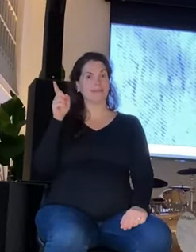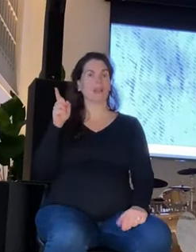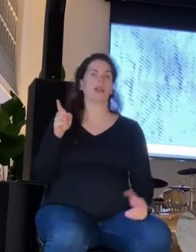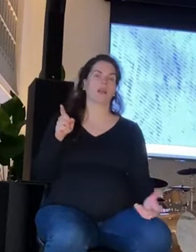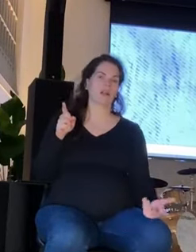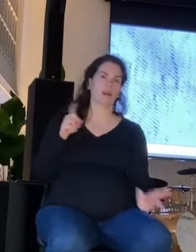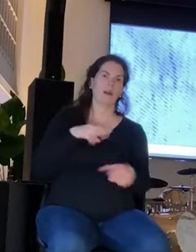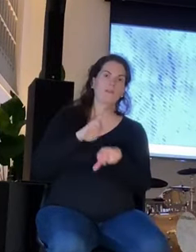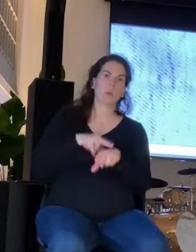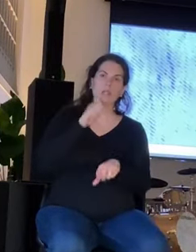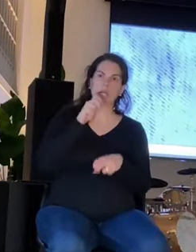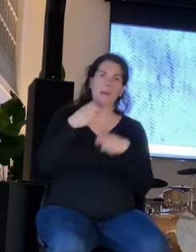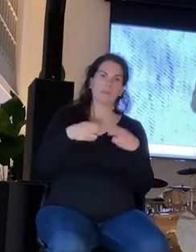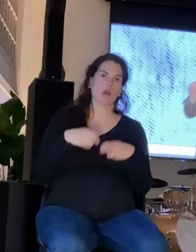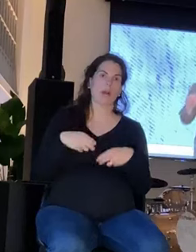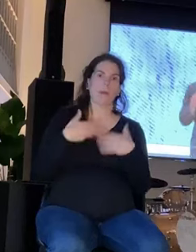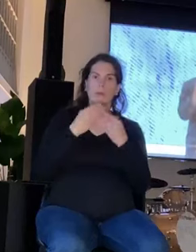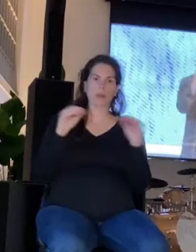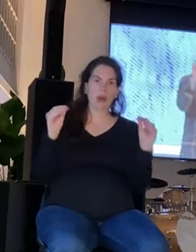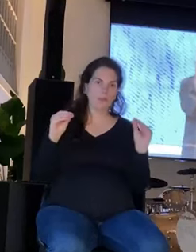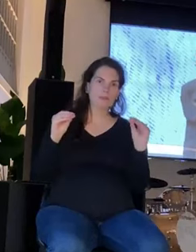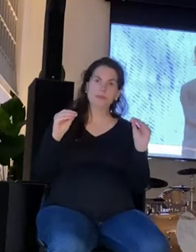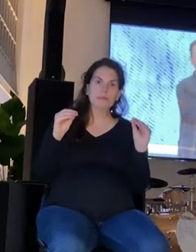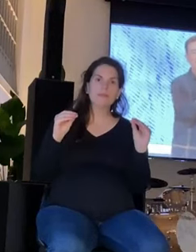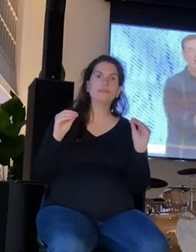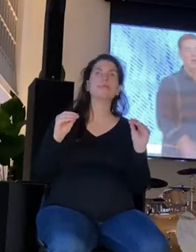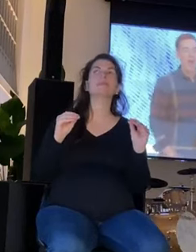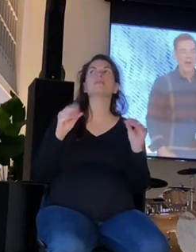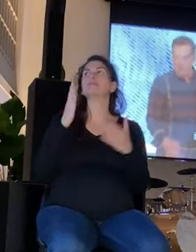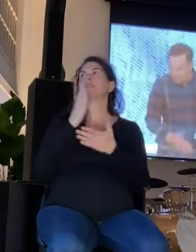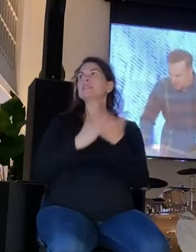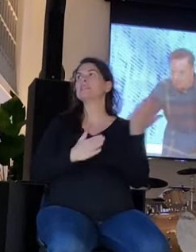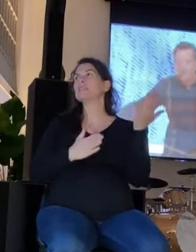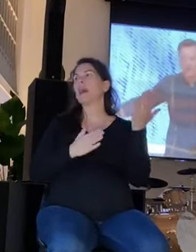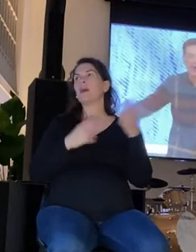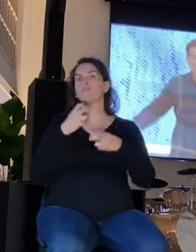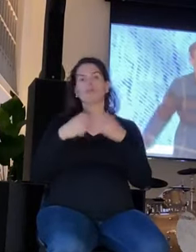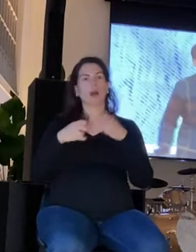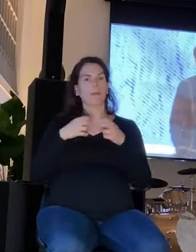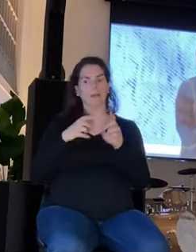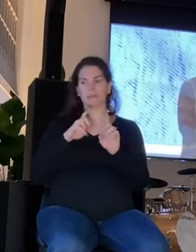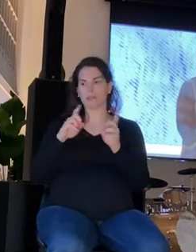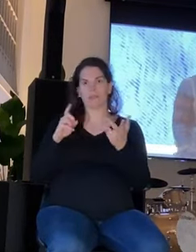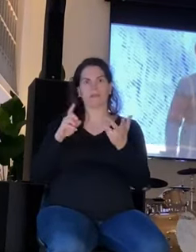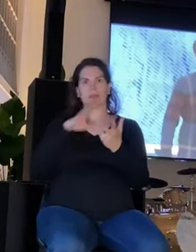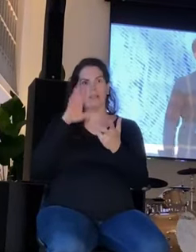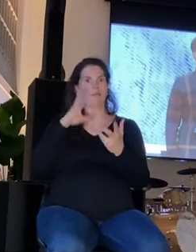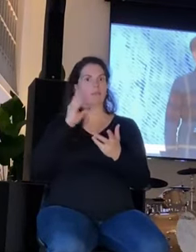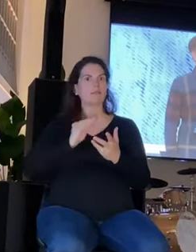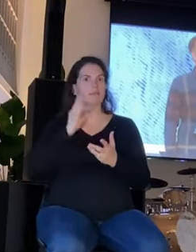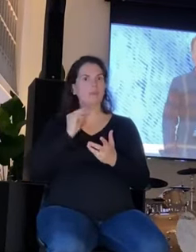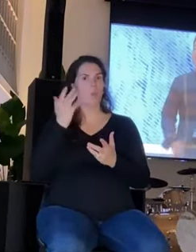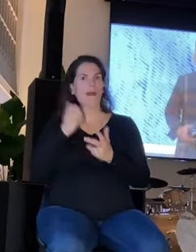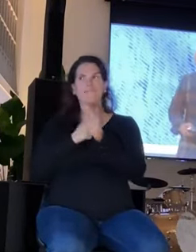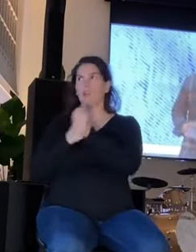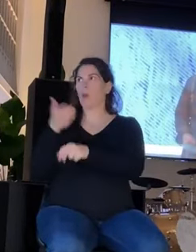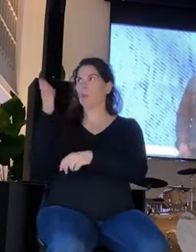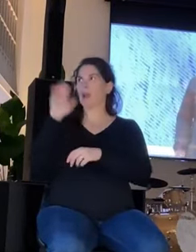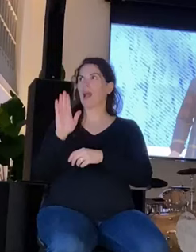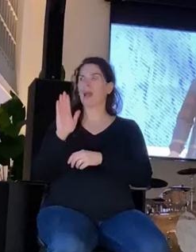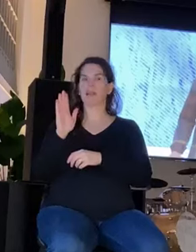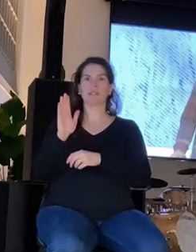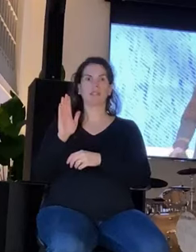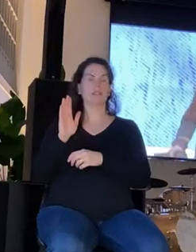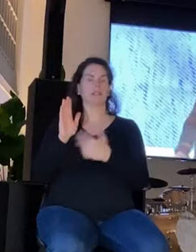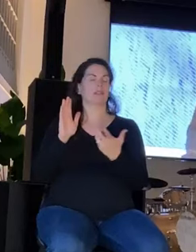the free, but there are some things you will, there are some paths you will never go down because you stay on God's path of wisdom. Right. You